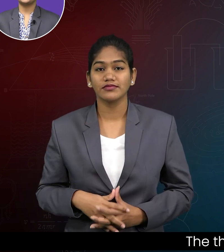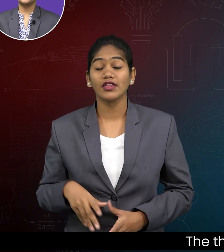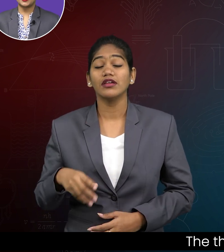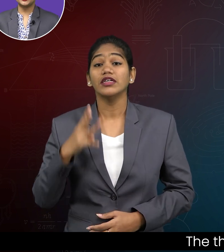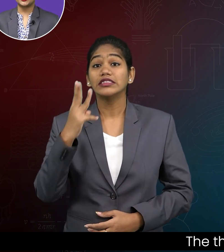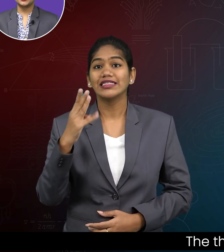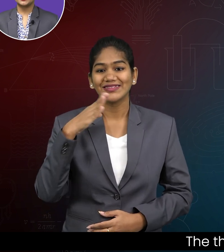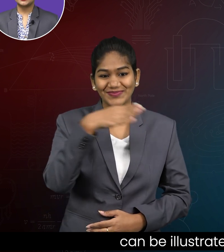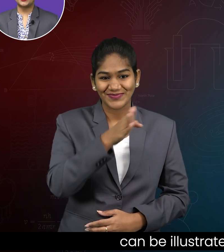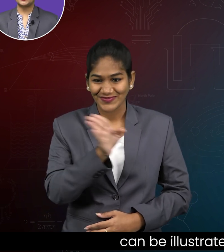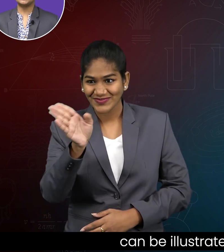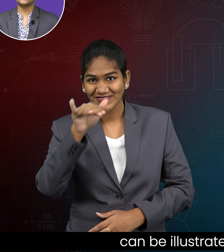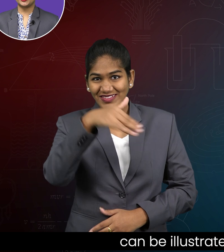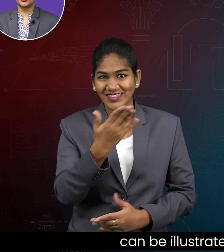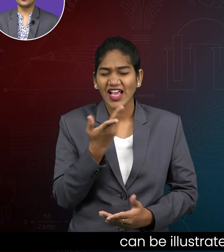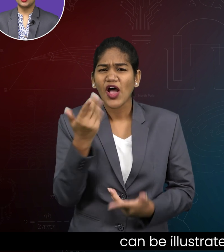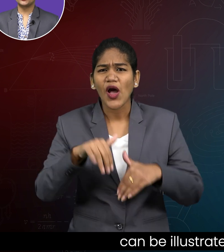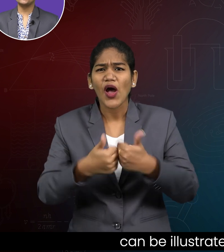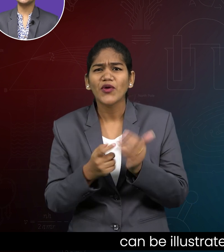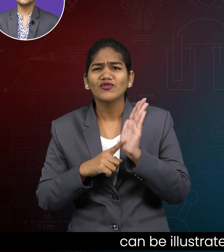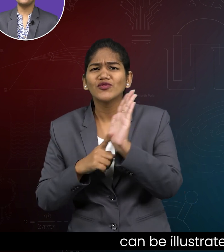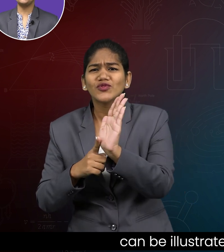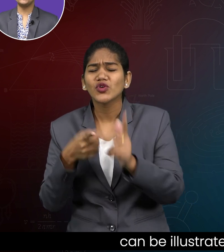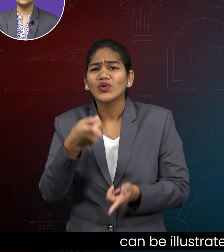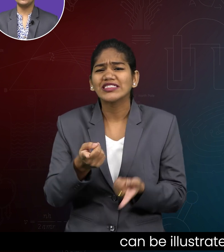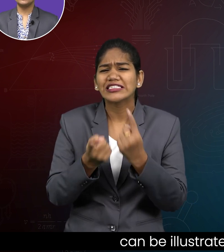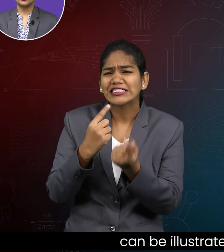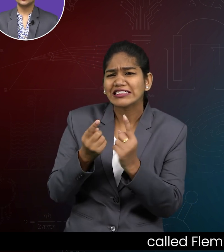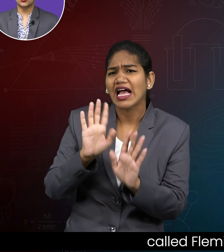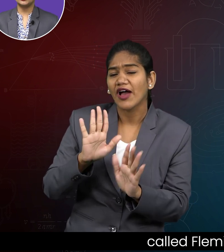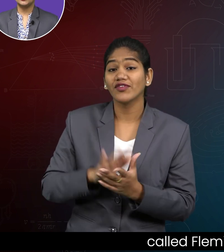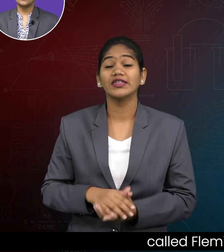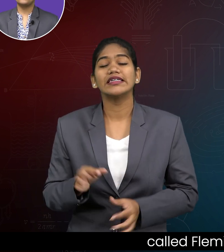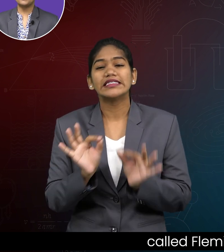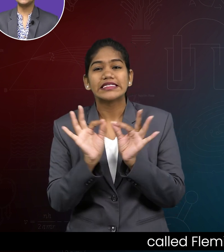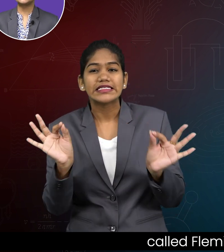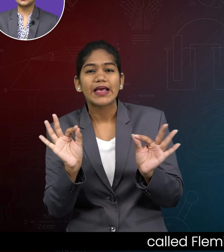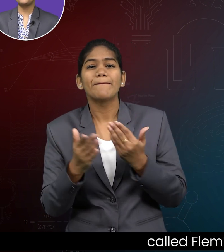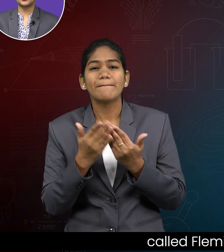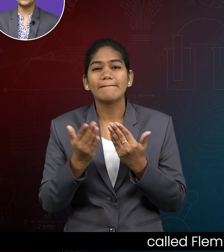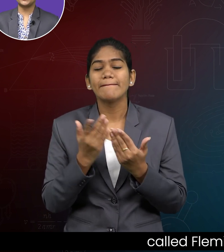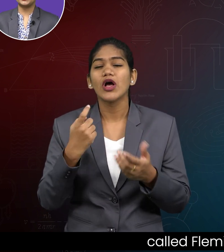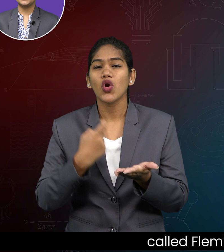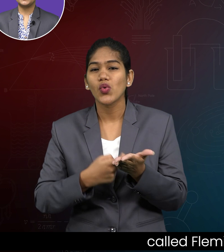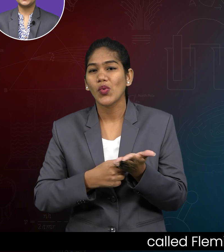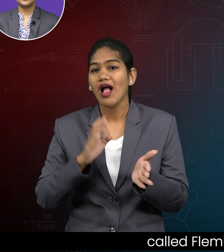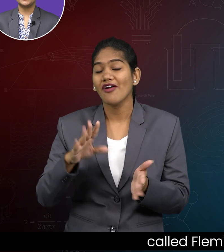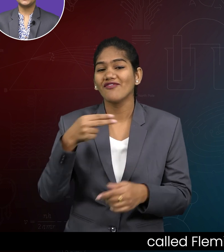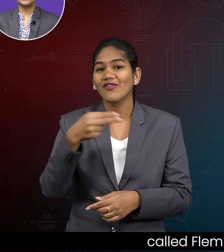The three direction can be illustrated through a simple rule called Fleming's left-hand rule.